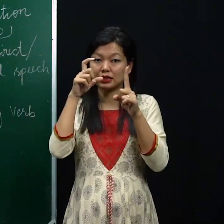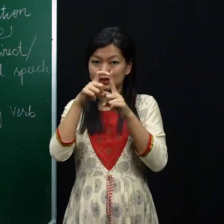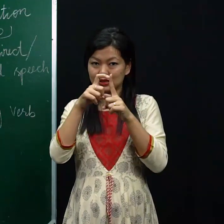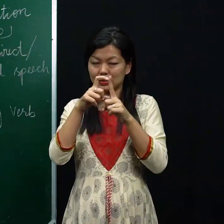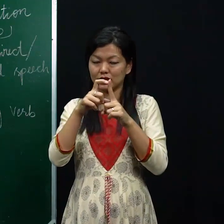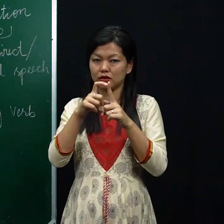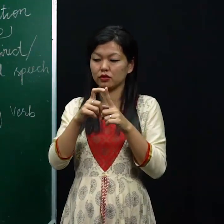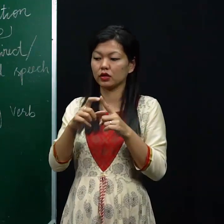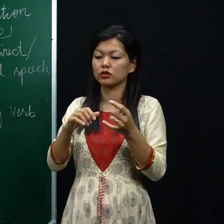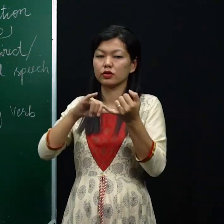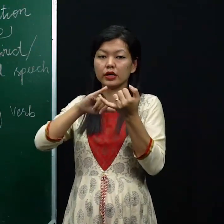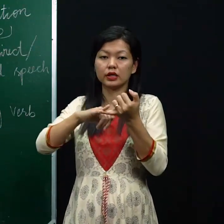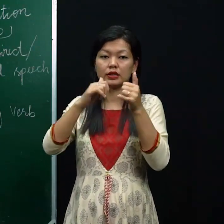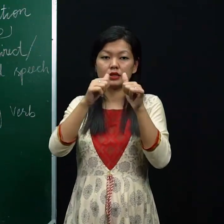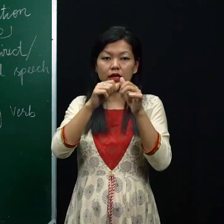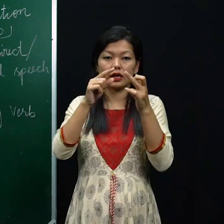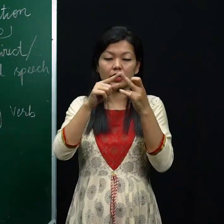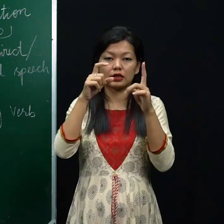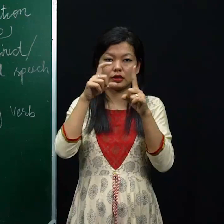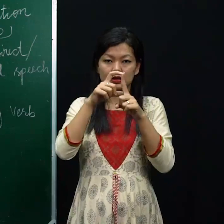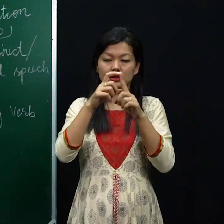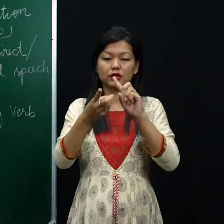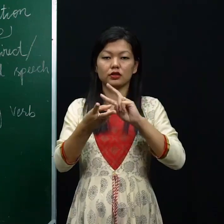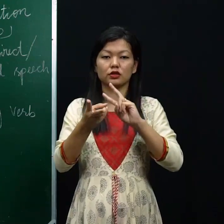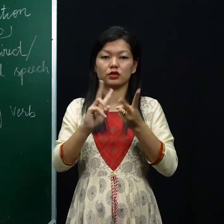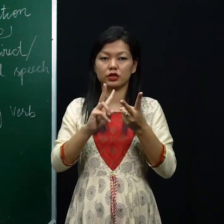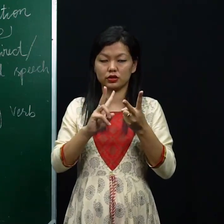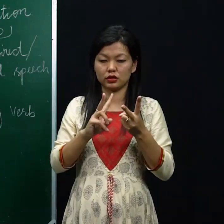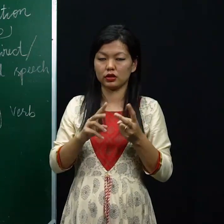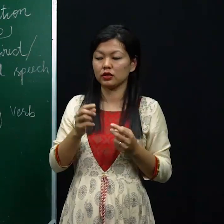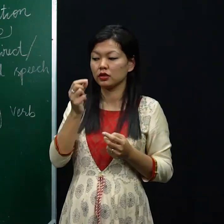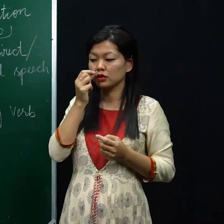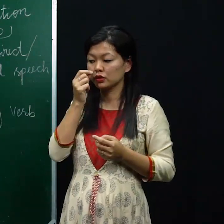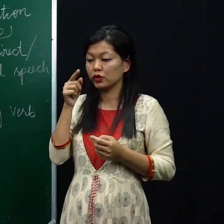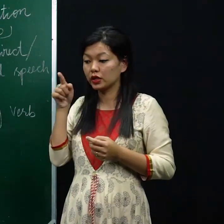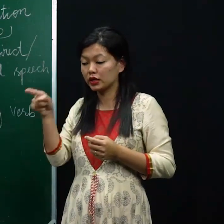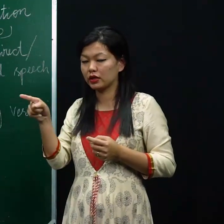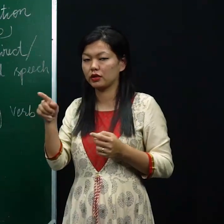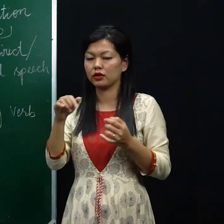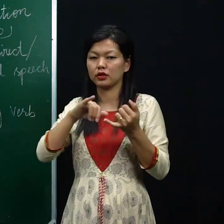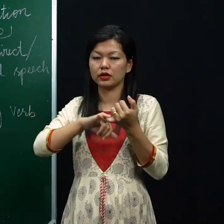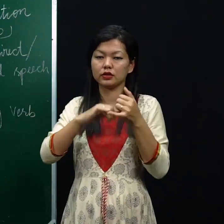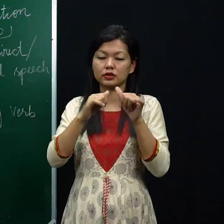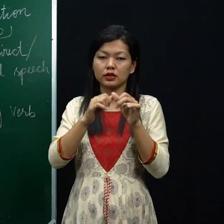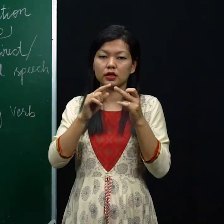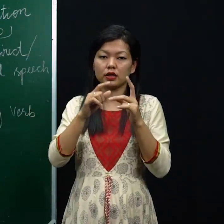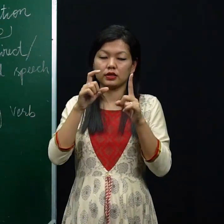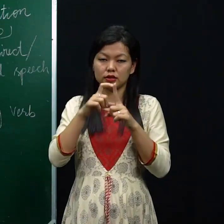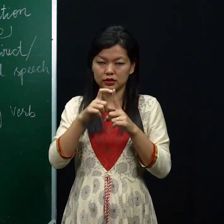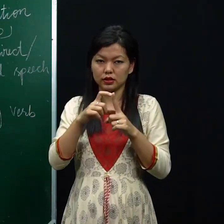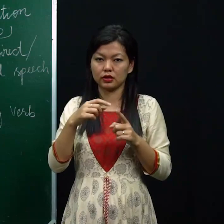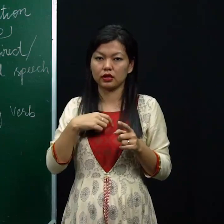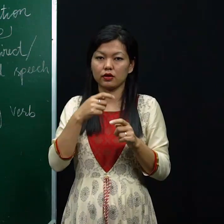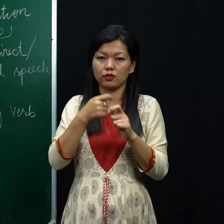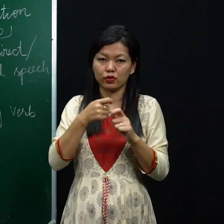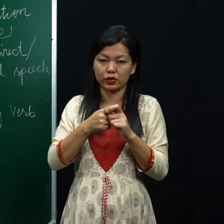day. Remember, I changed the word today into that day. Some rules are given there in the explanation of our book. If we get